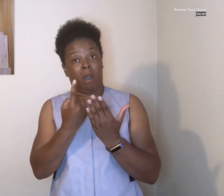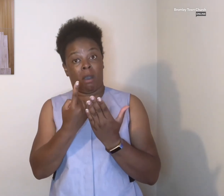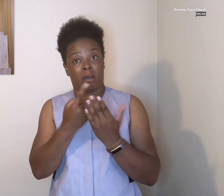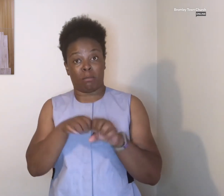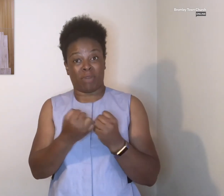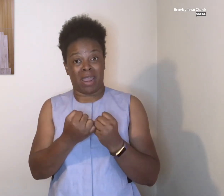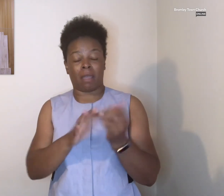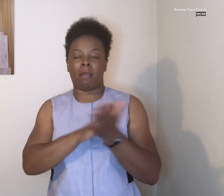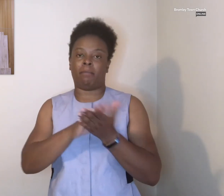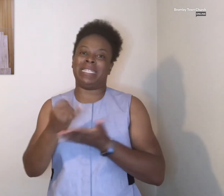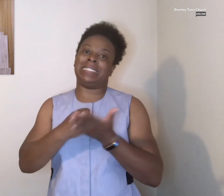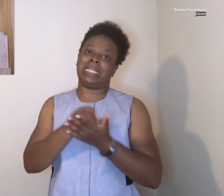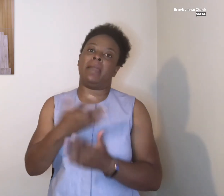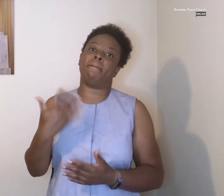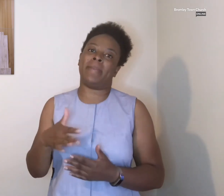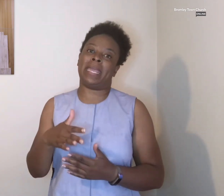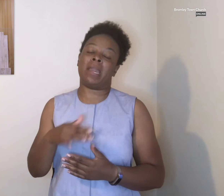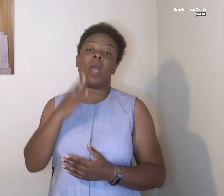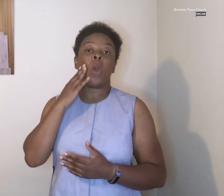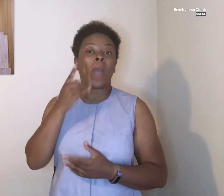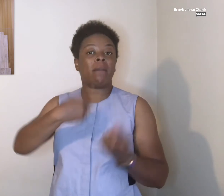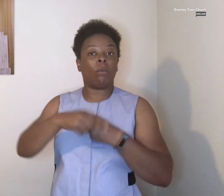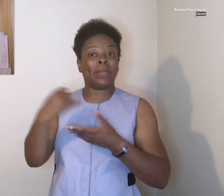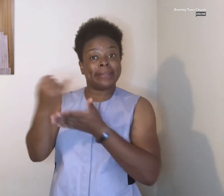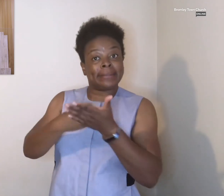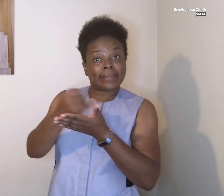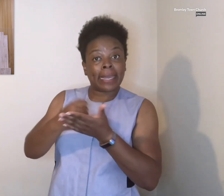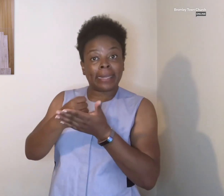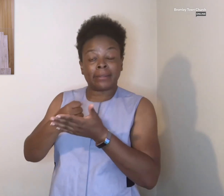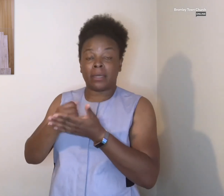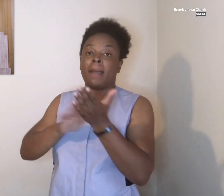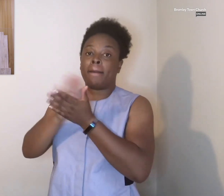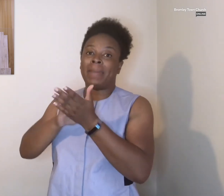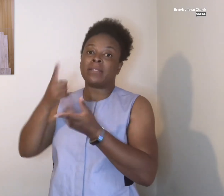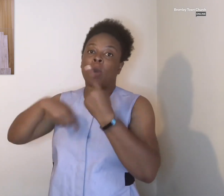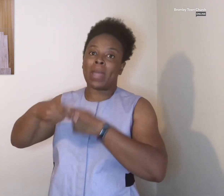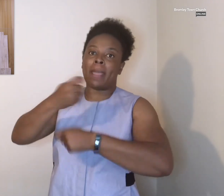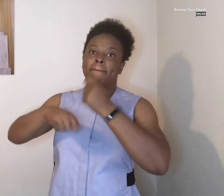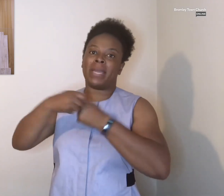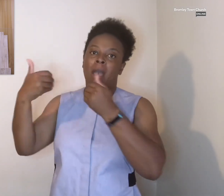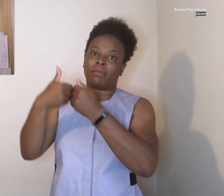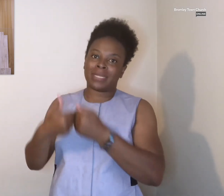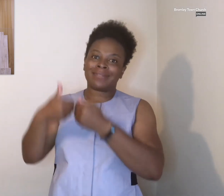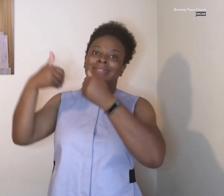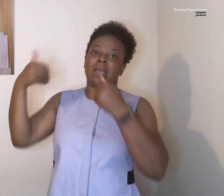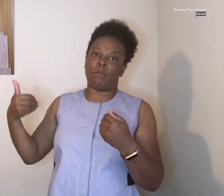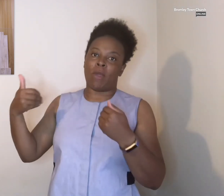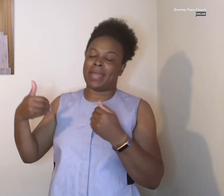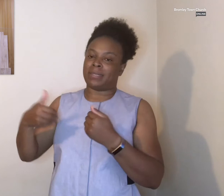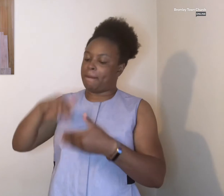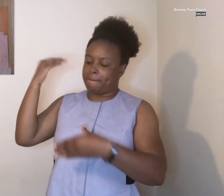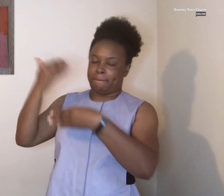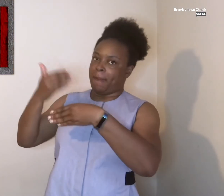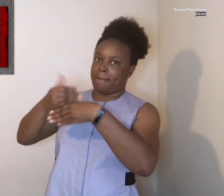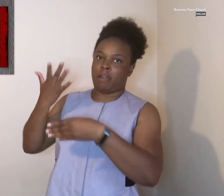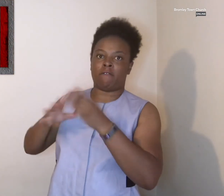a barrier comes between us when we sin, and that sin separates us. Sin separates. Secondly,